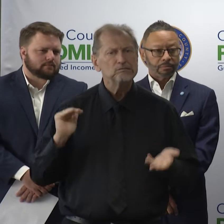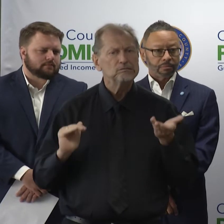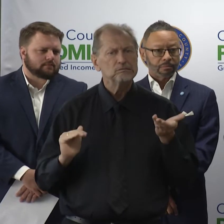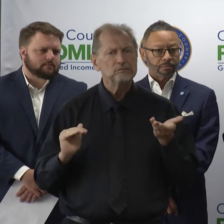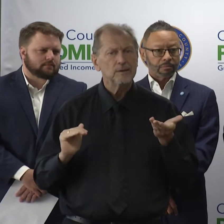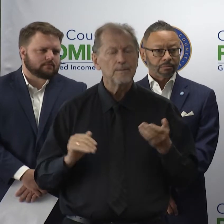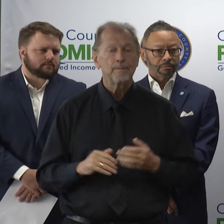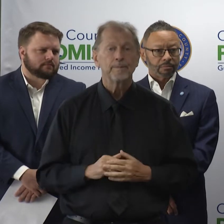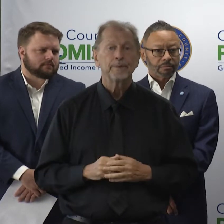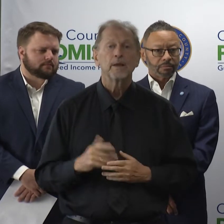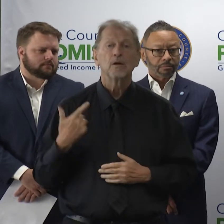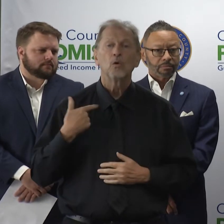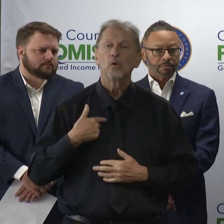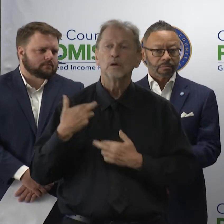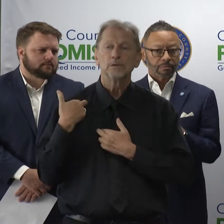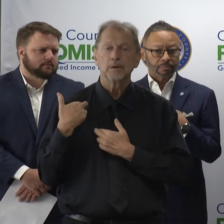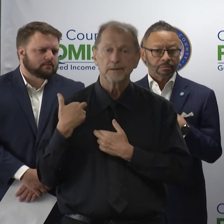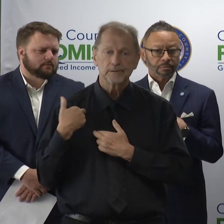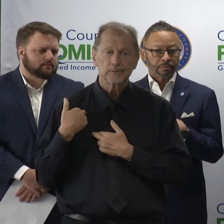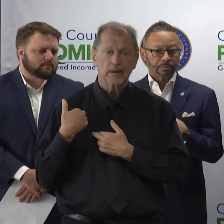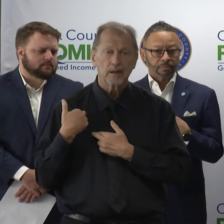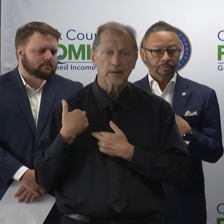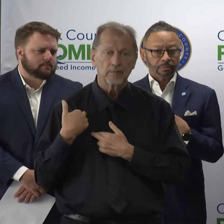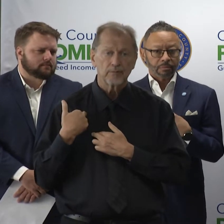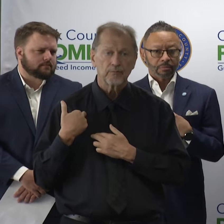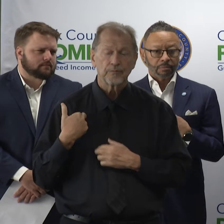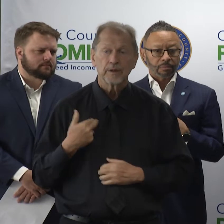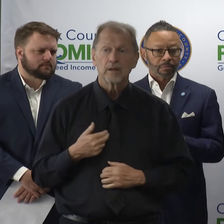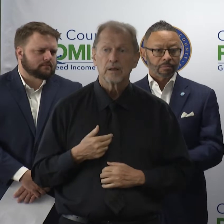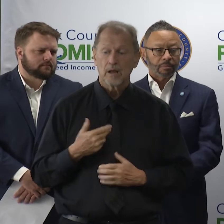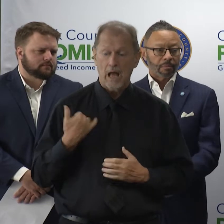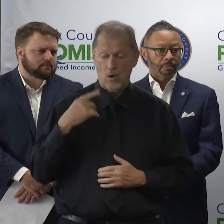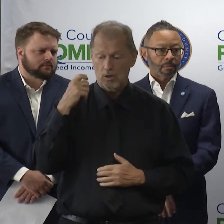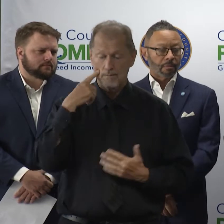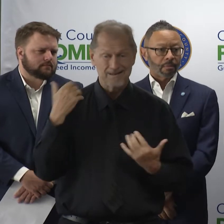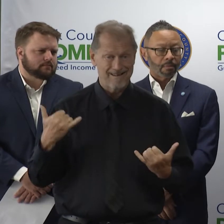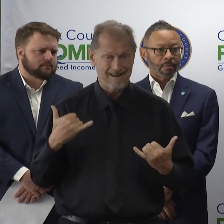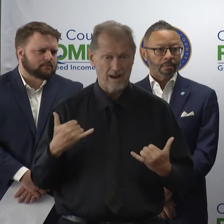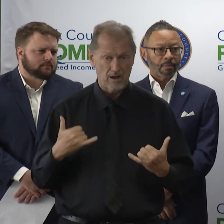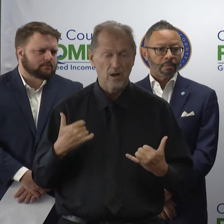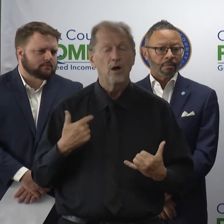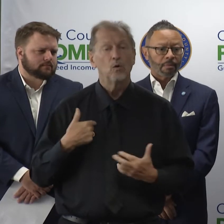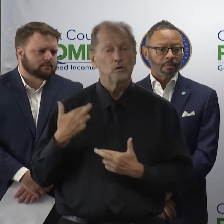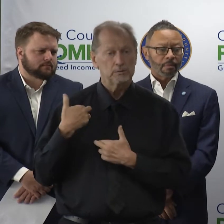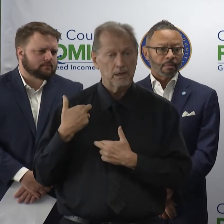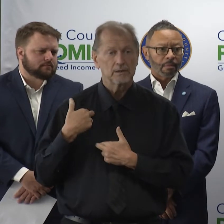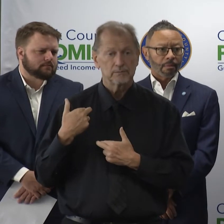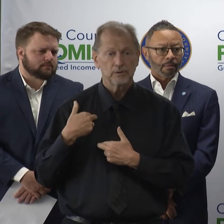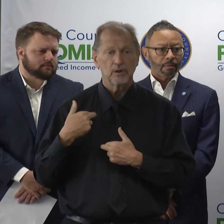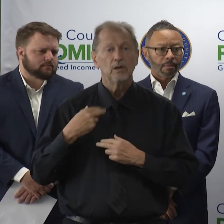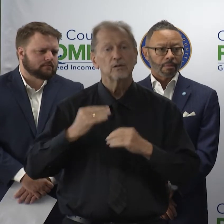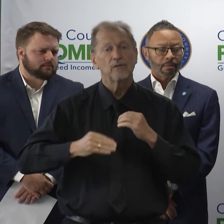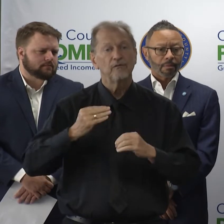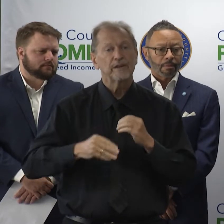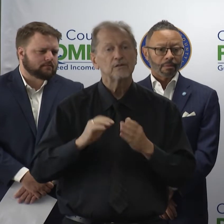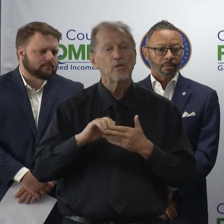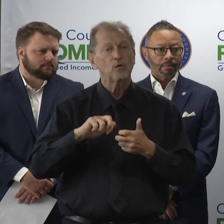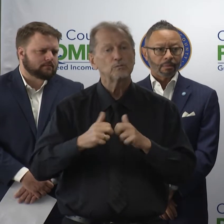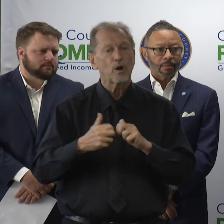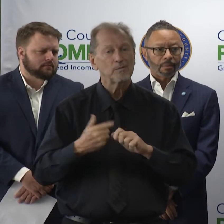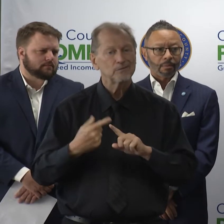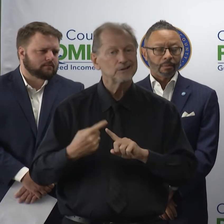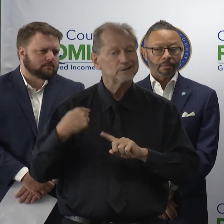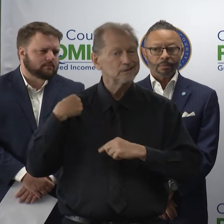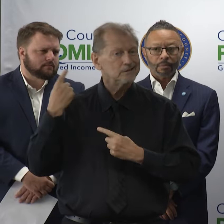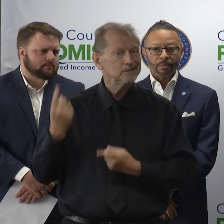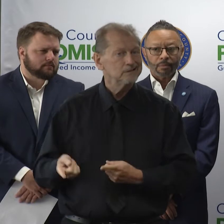It's incumbent upon us, those of us in power today, to rectify those historical harms and